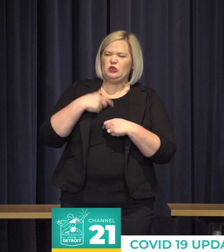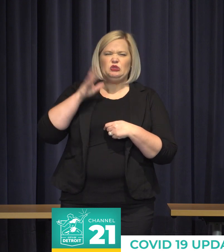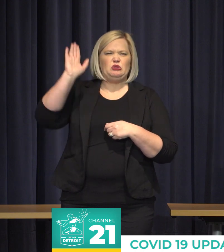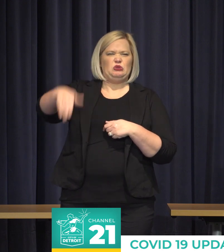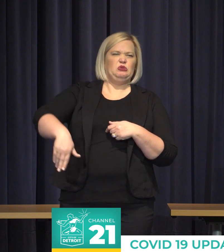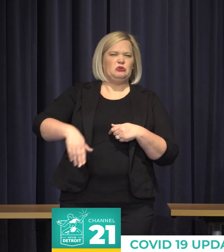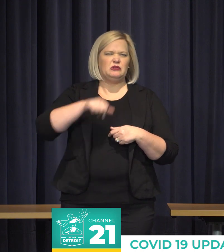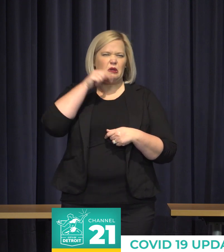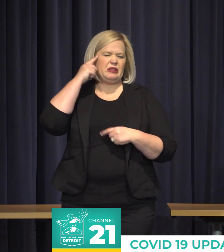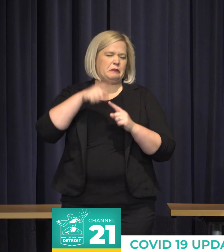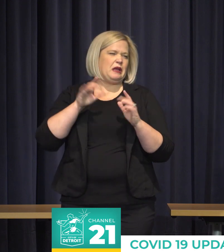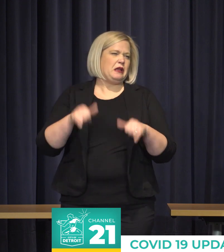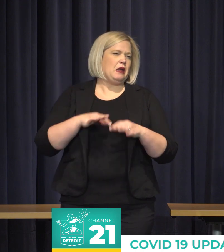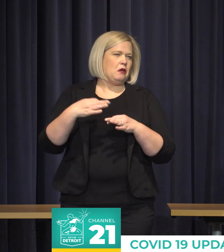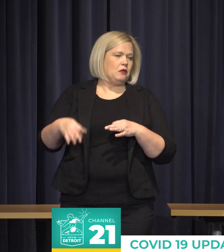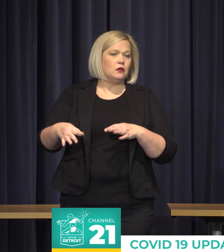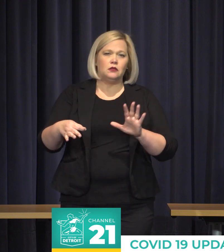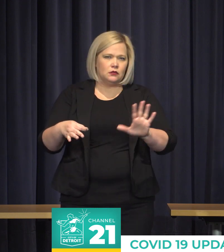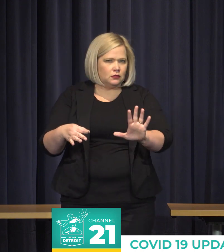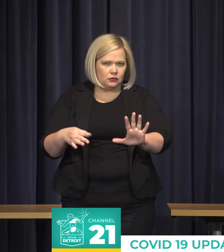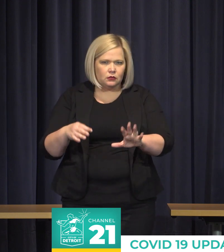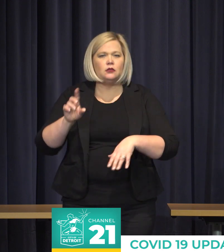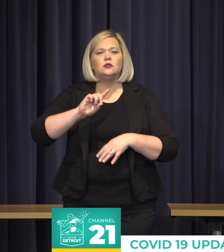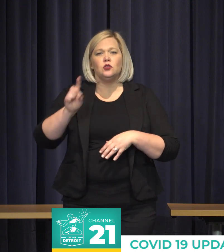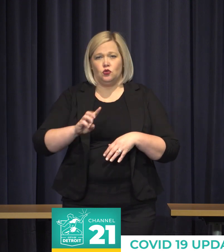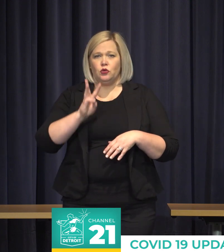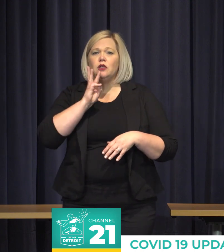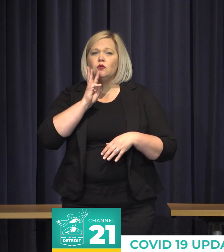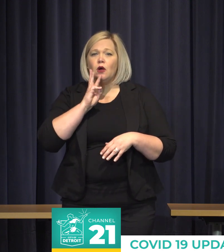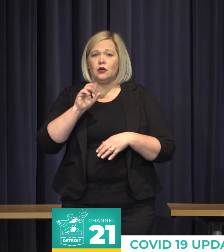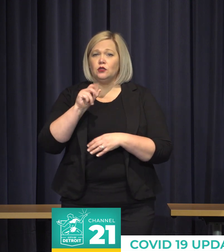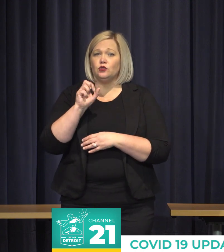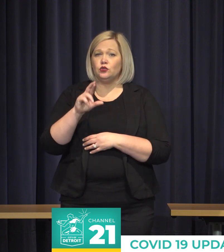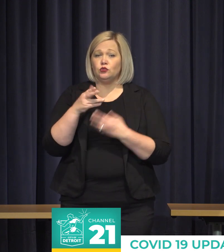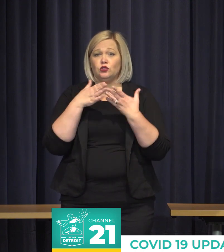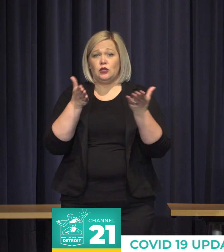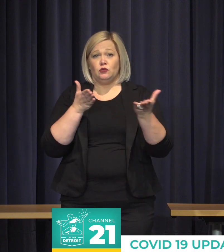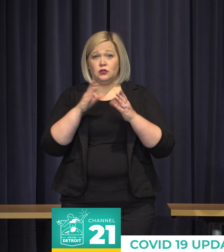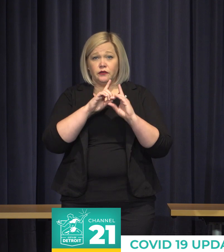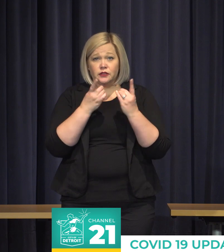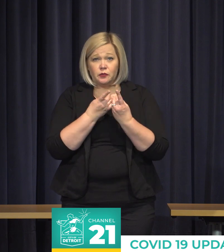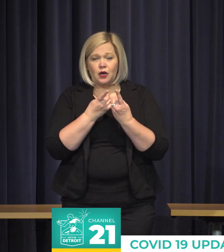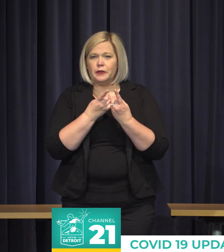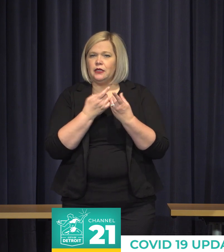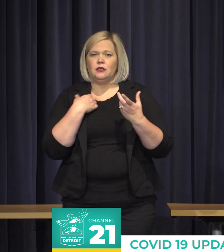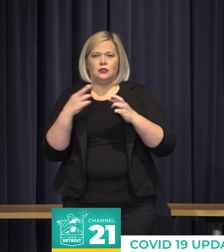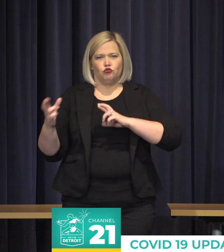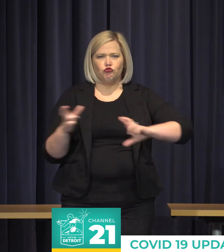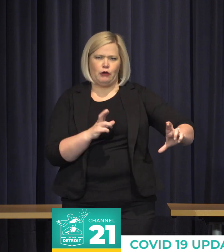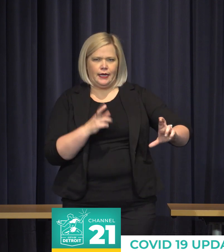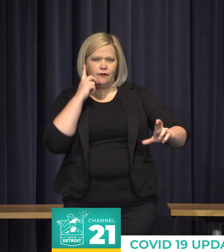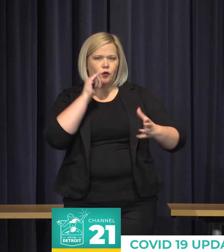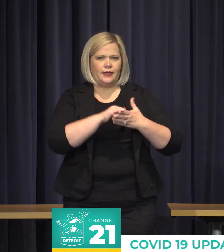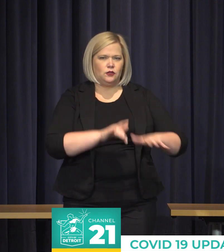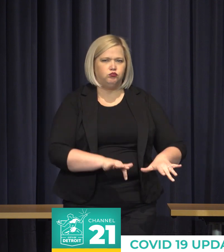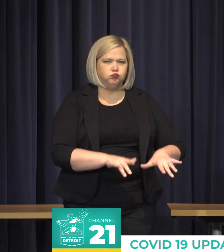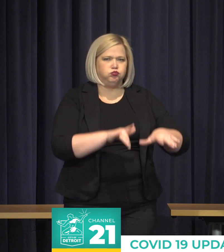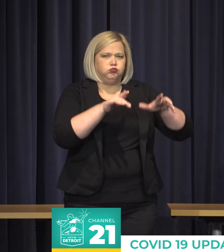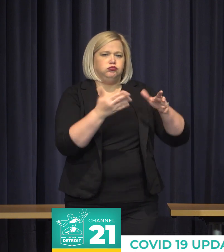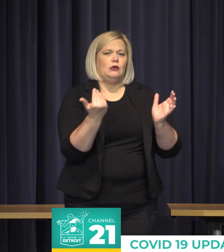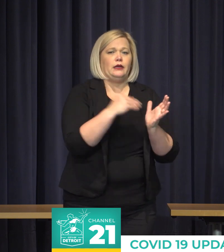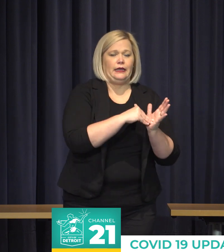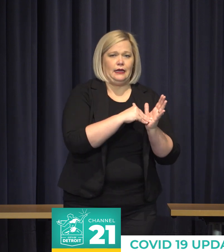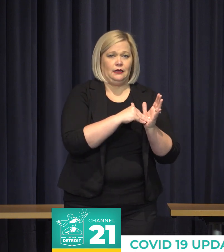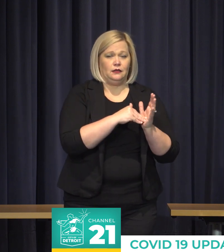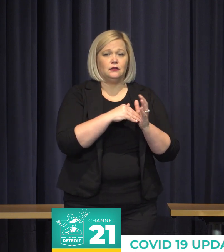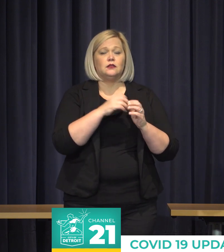it, the Detroit Water and Sewer Department, the General Services Department, has gotten ahead of it. And the Detroit Water and